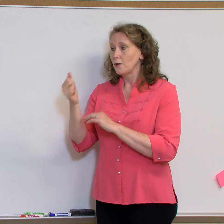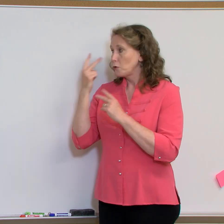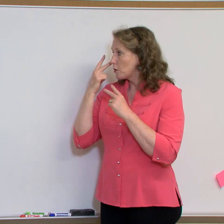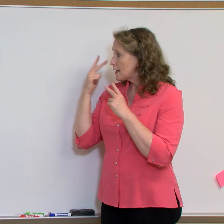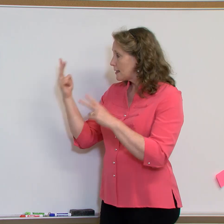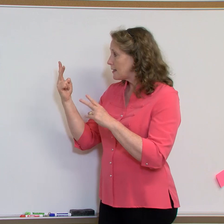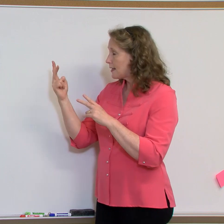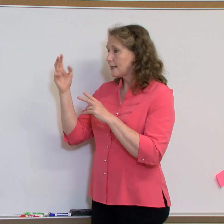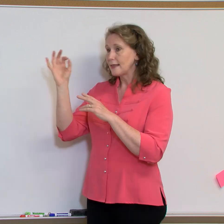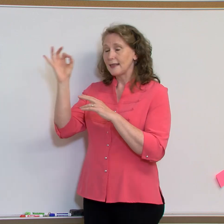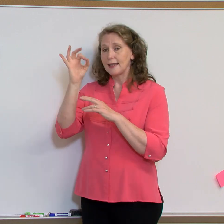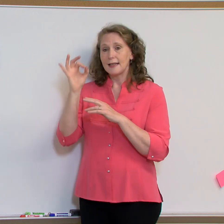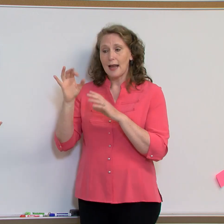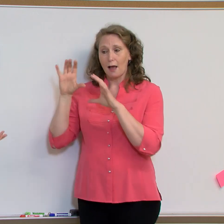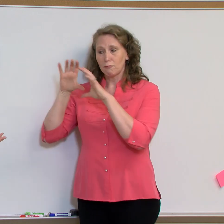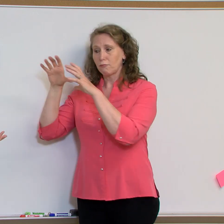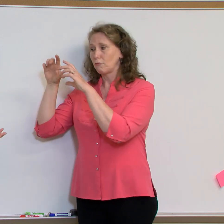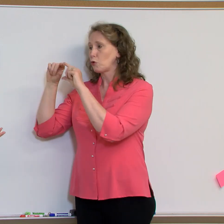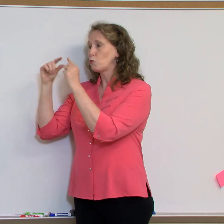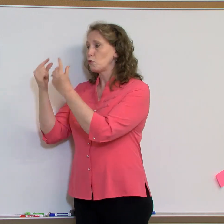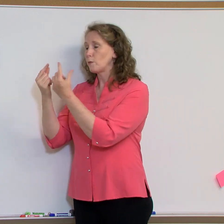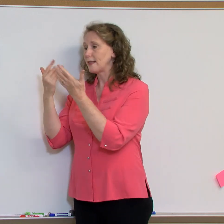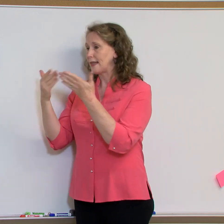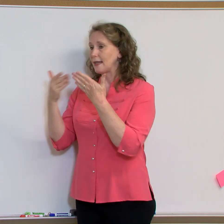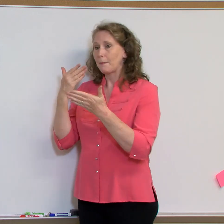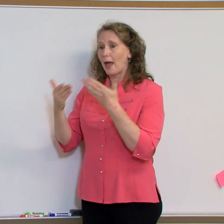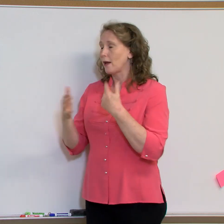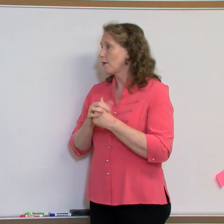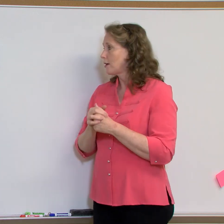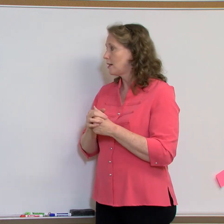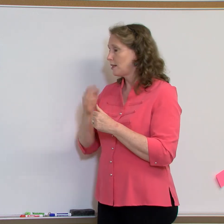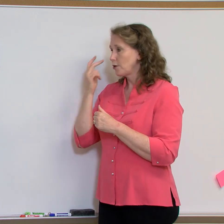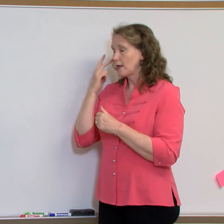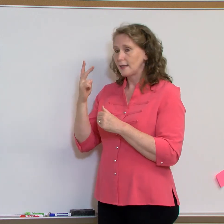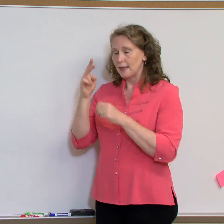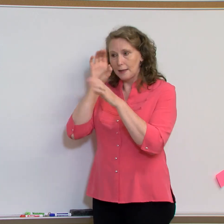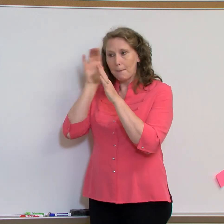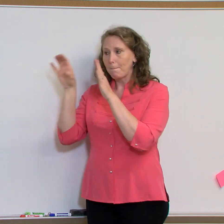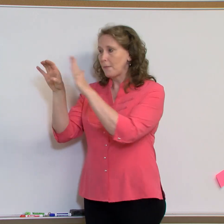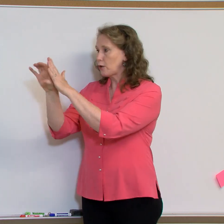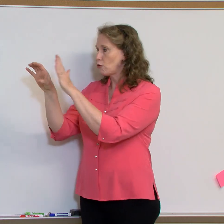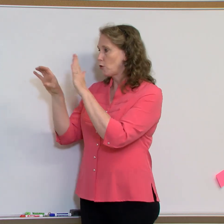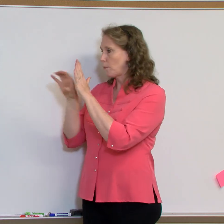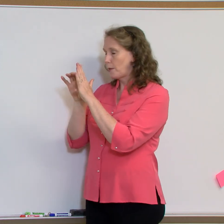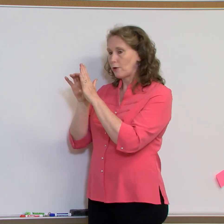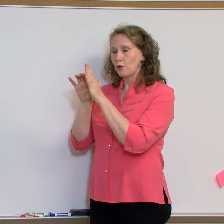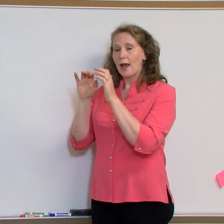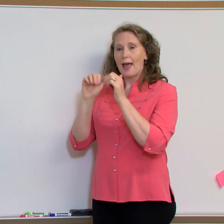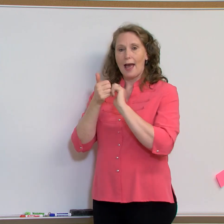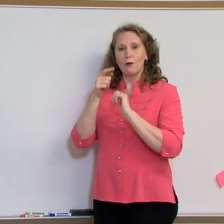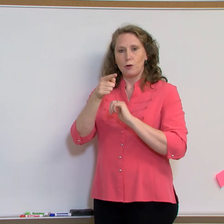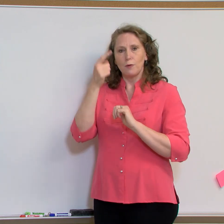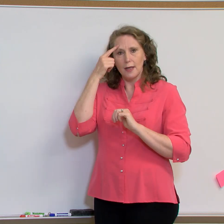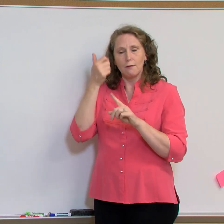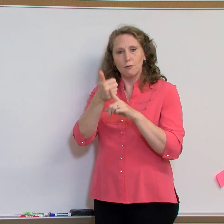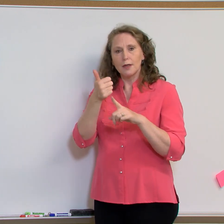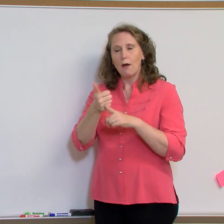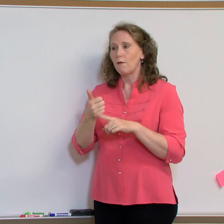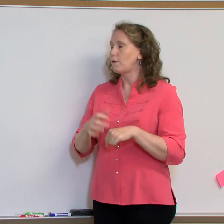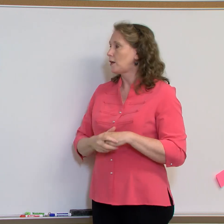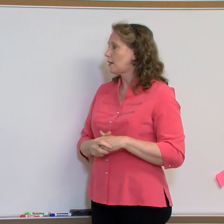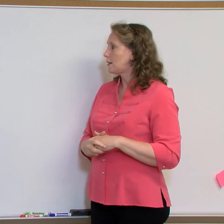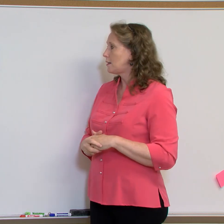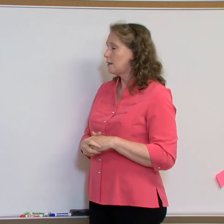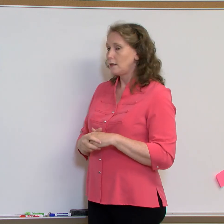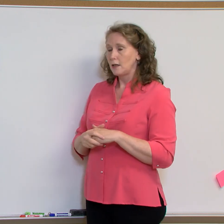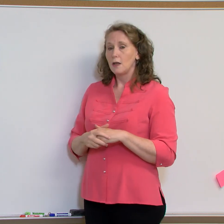these dot patterns any way you want. You can see the dots however your mind wants to make sense of them. There